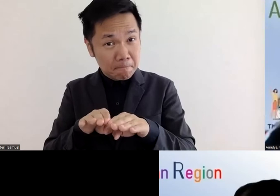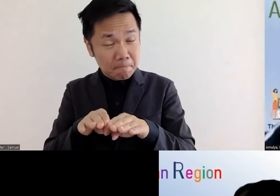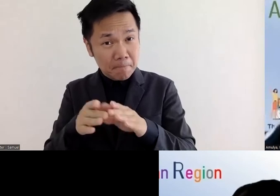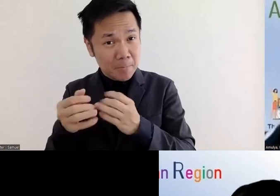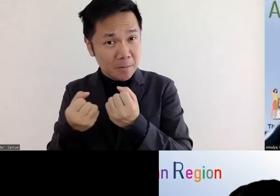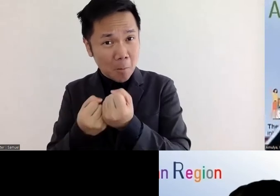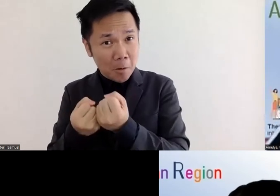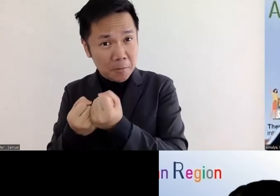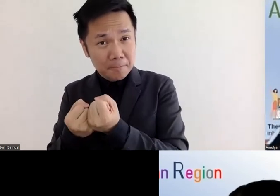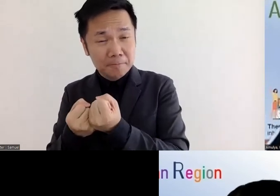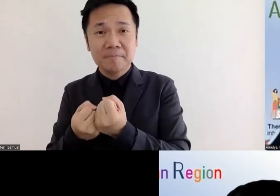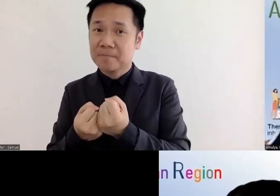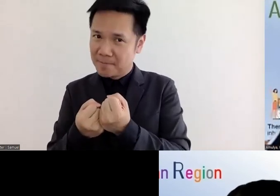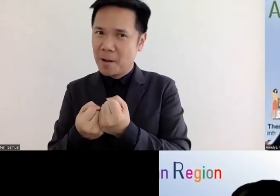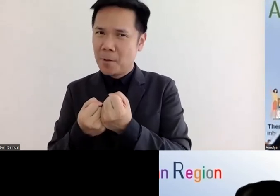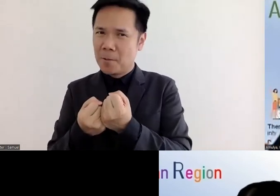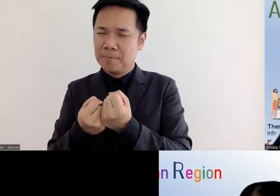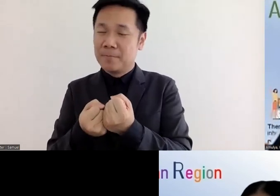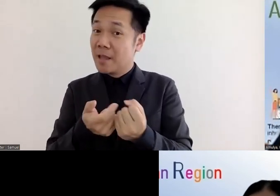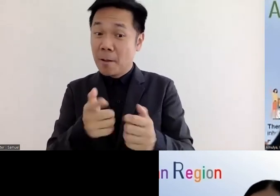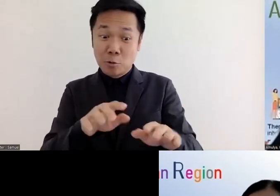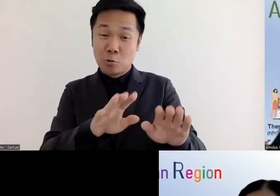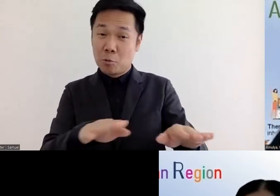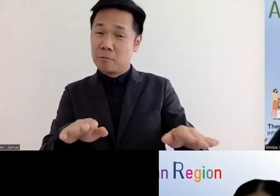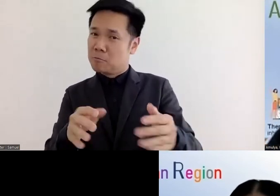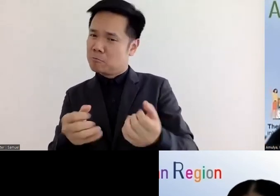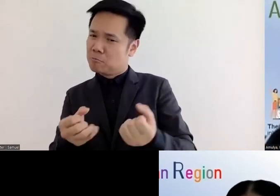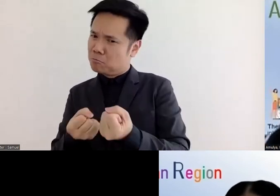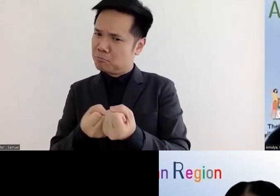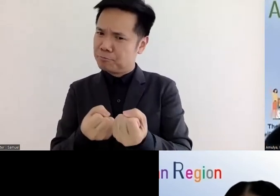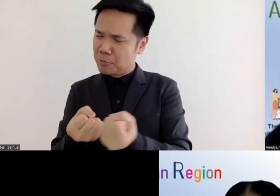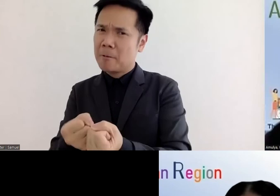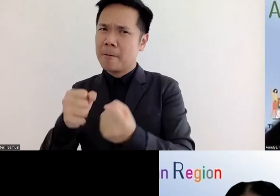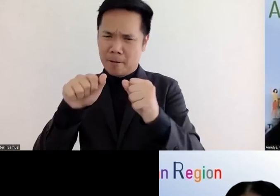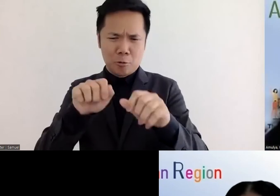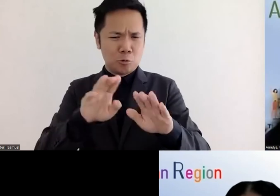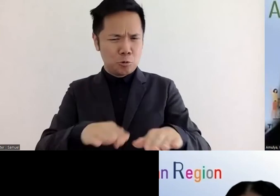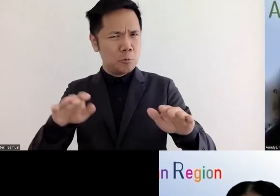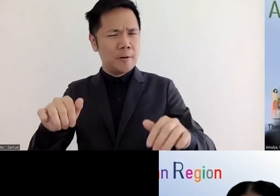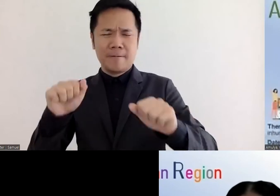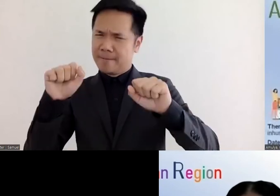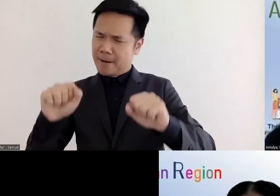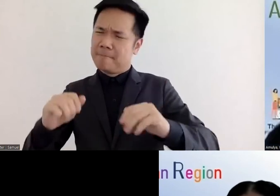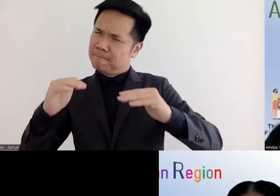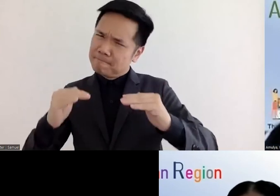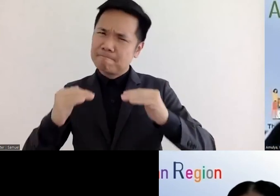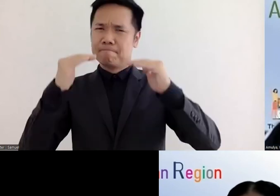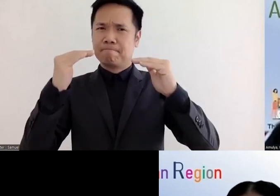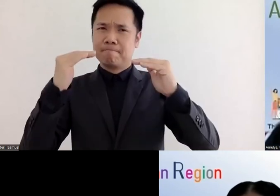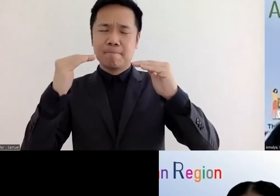support, they will do better and become